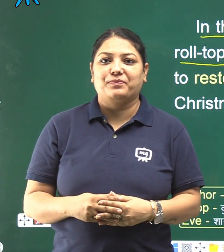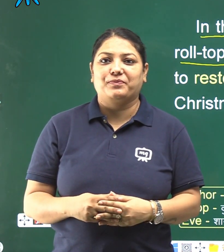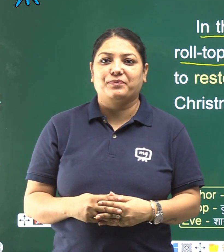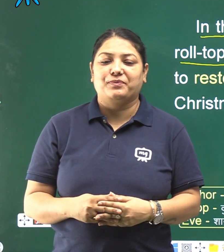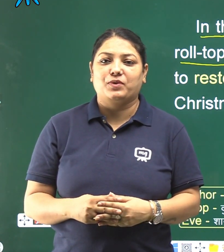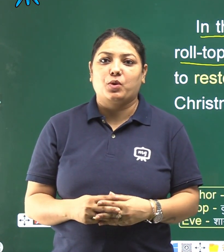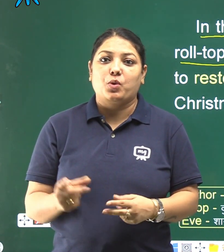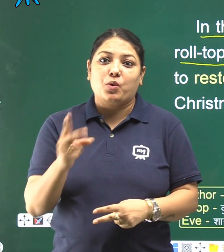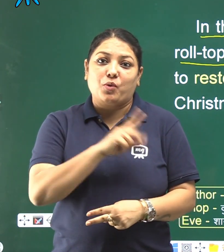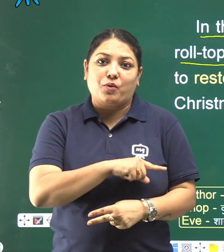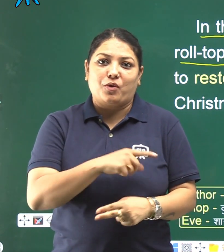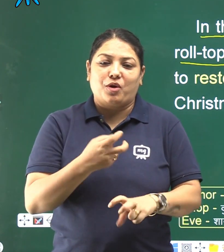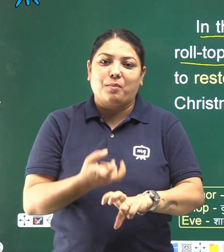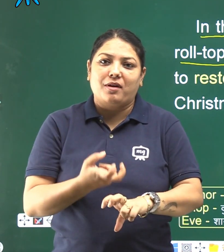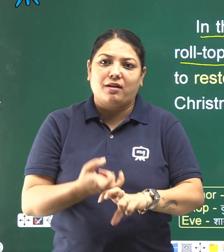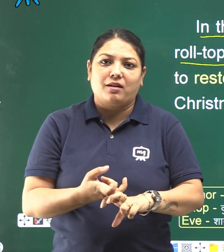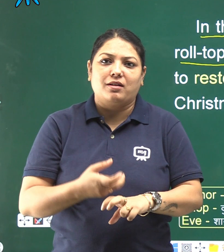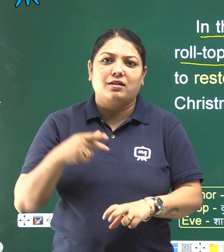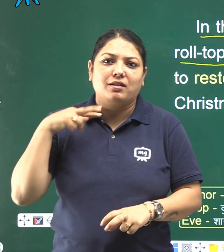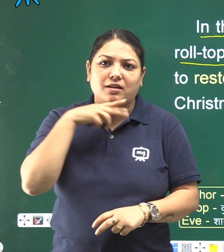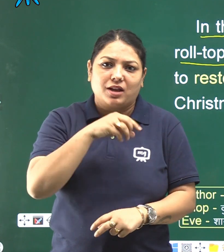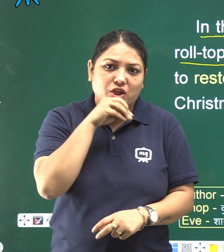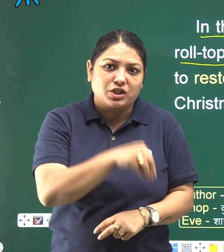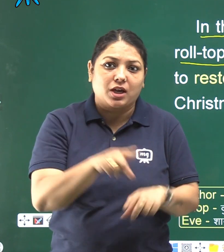from a junk shop.